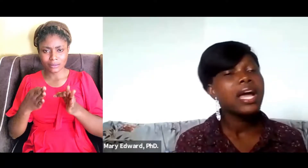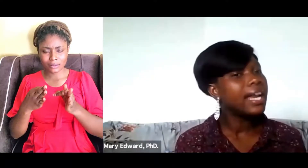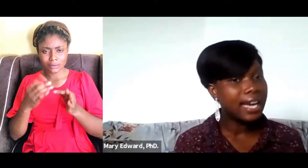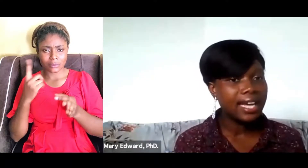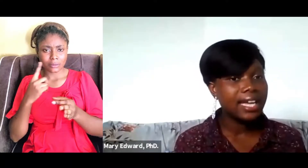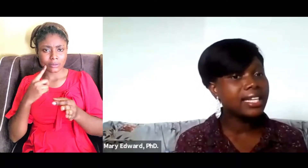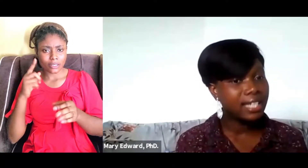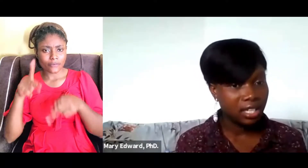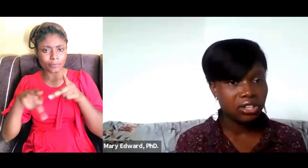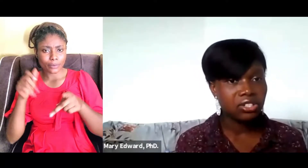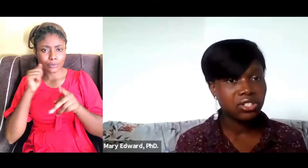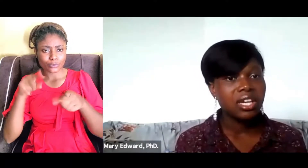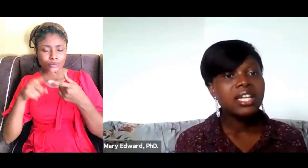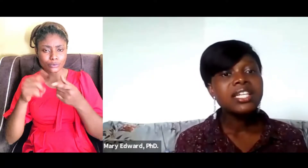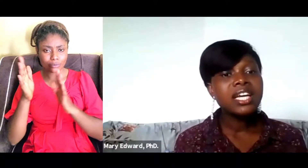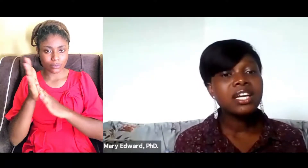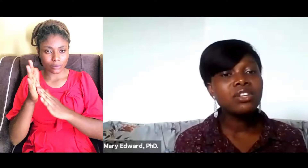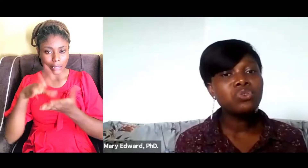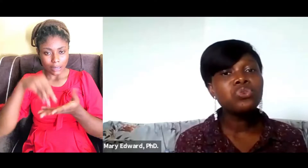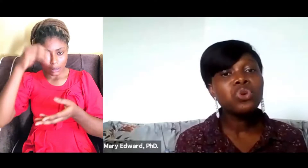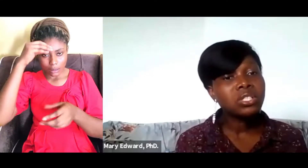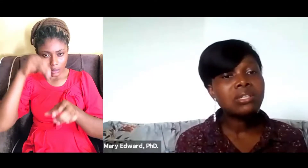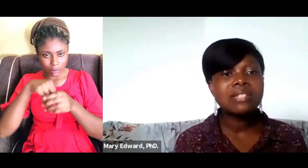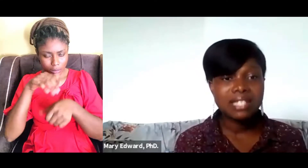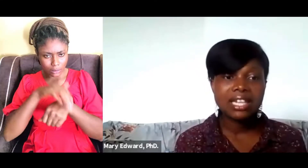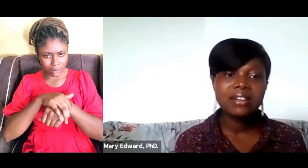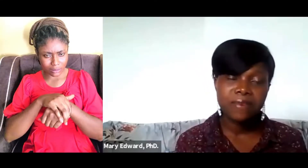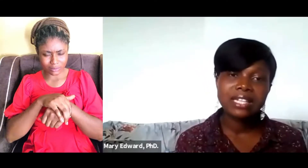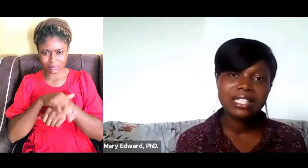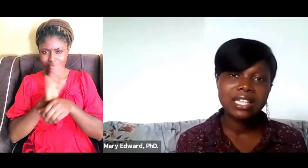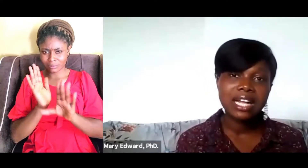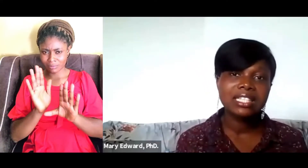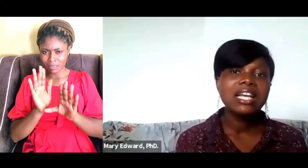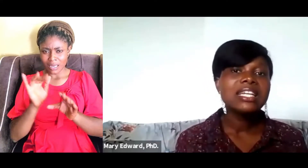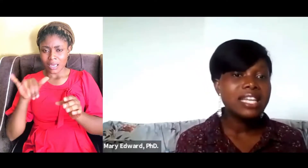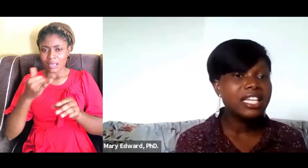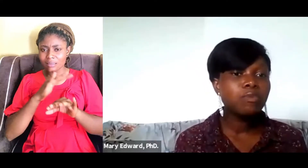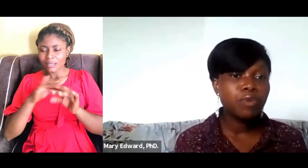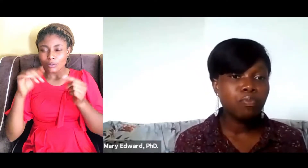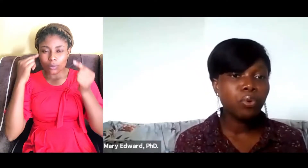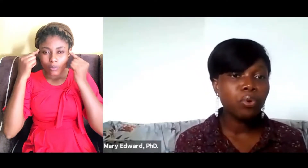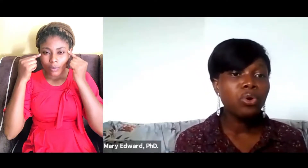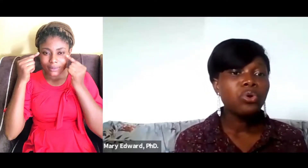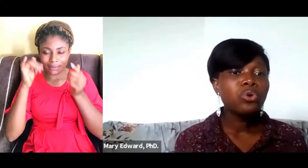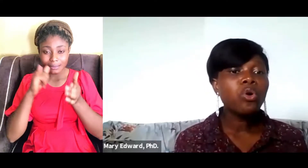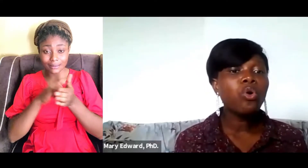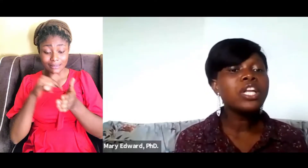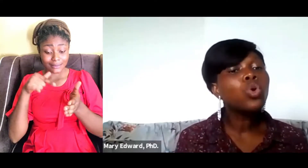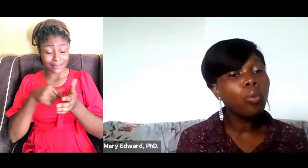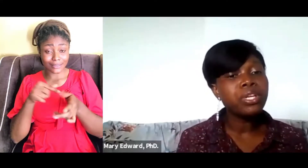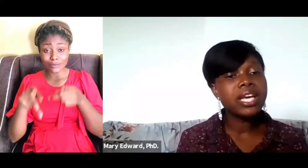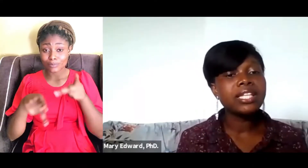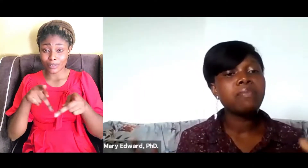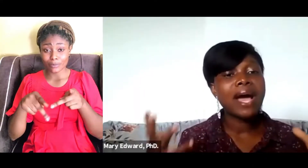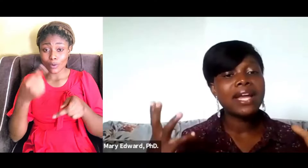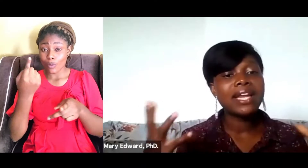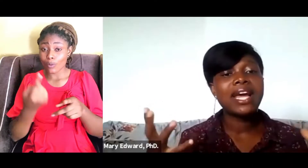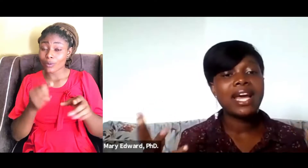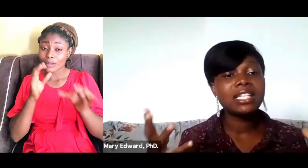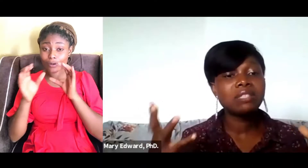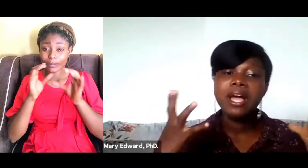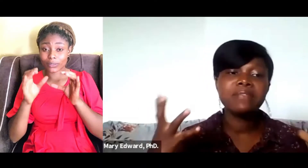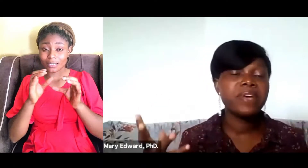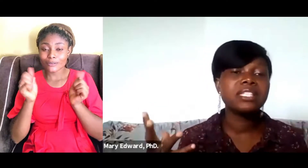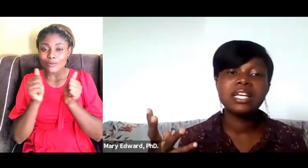to school and learn in English. They do not consider the fact that these people only communicate by